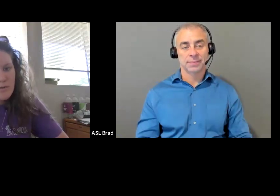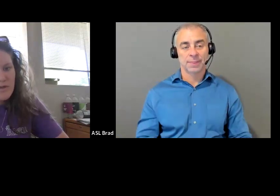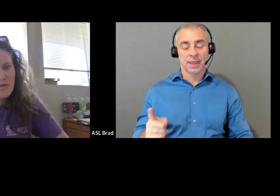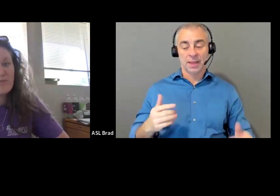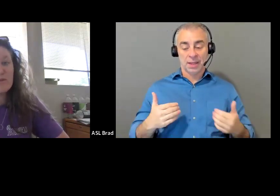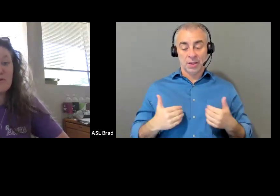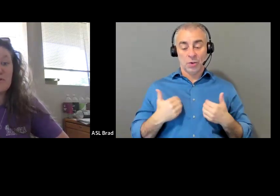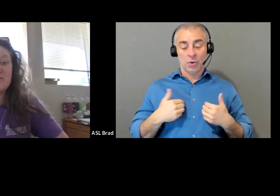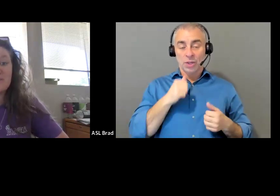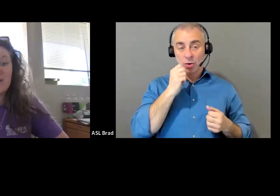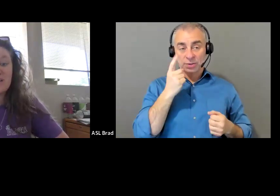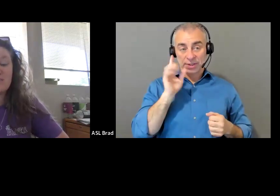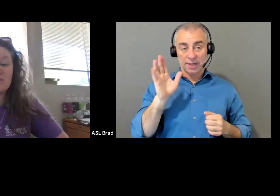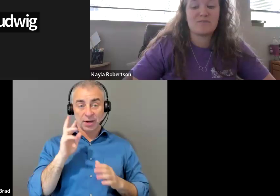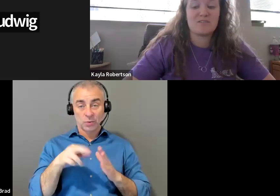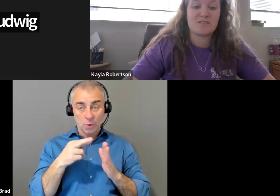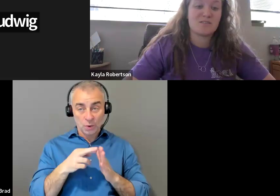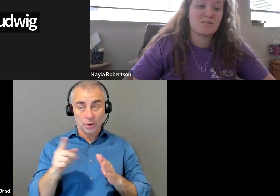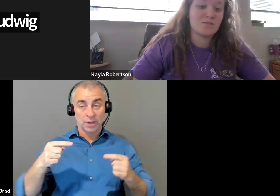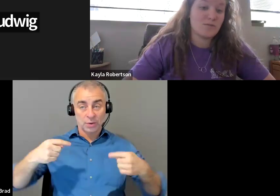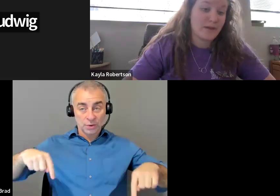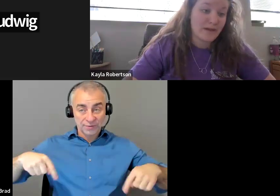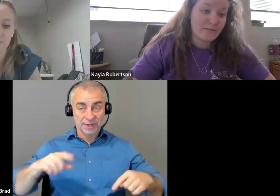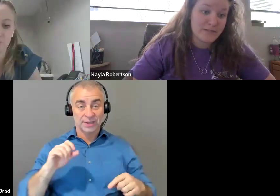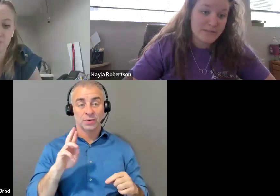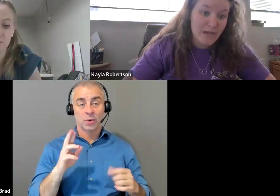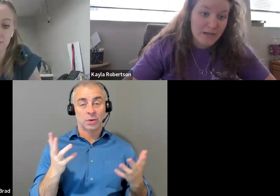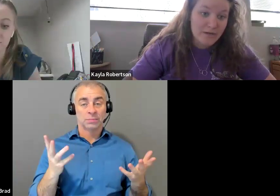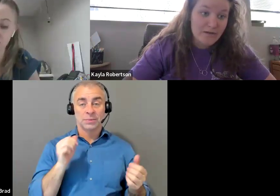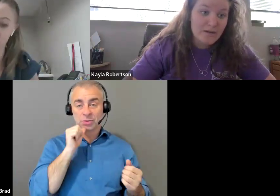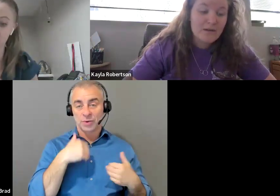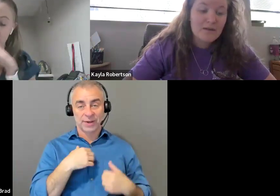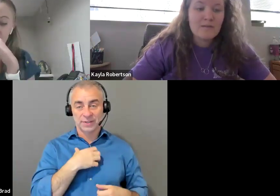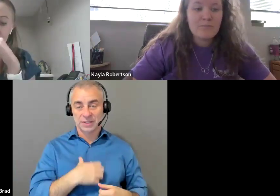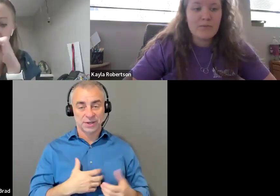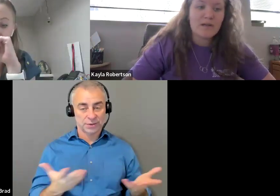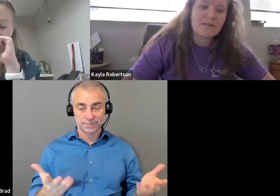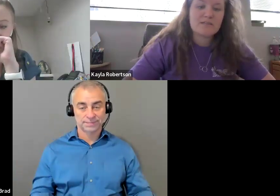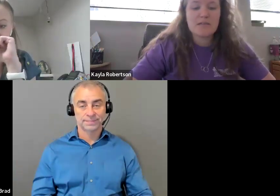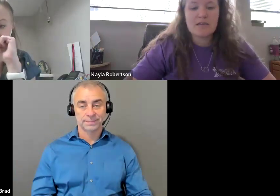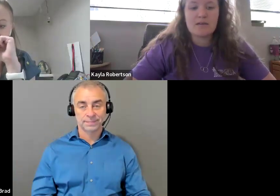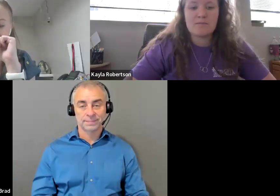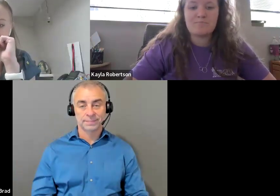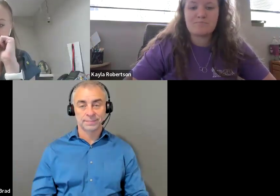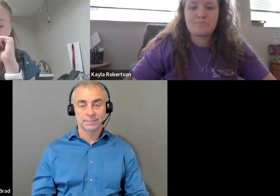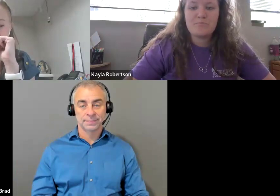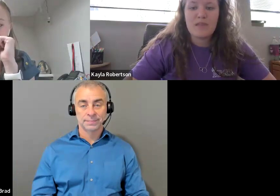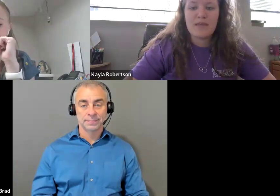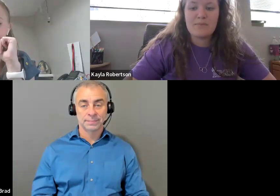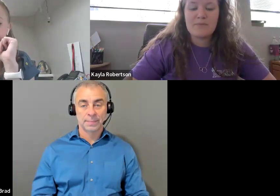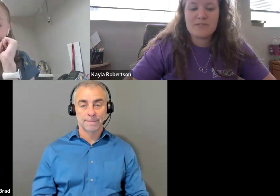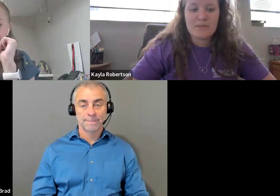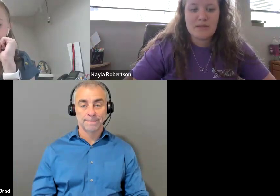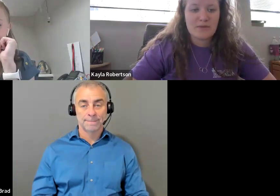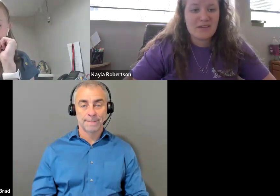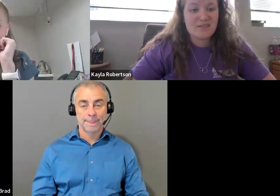their role would be, or if they're nervous about it, or if they just don't have a desire. But